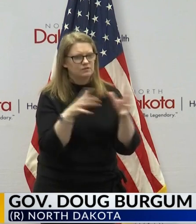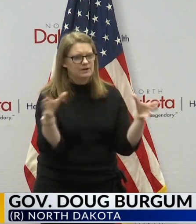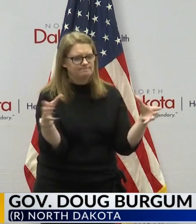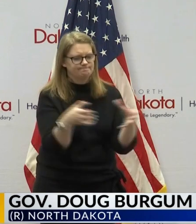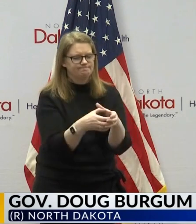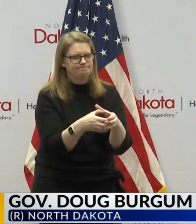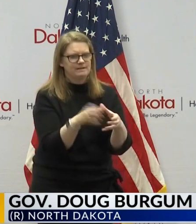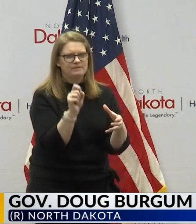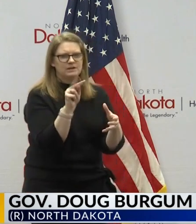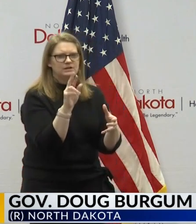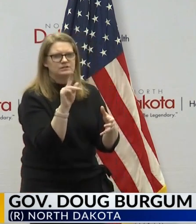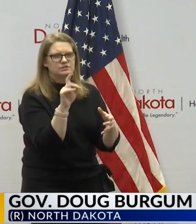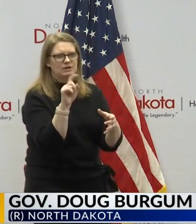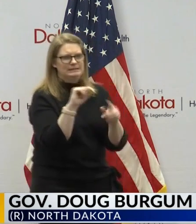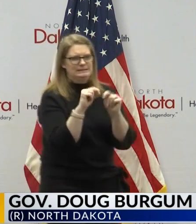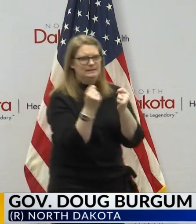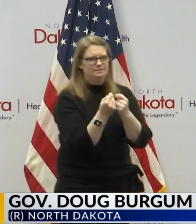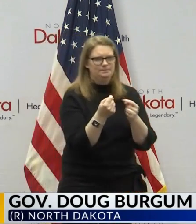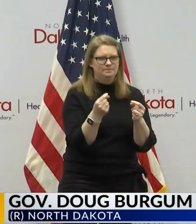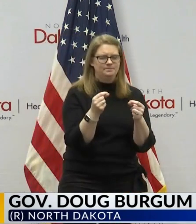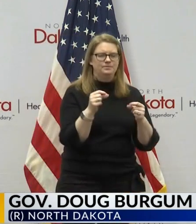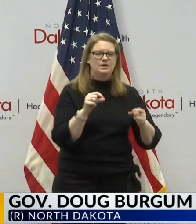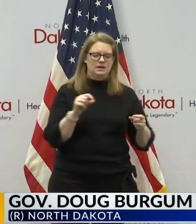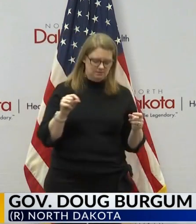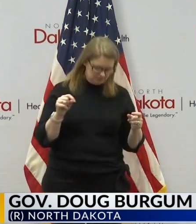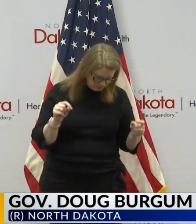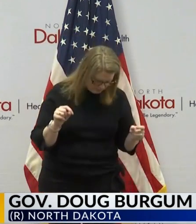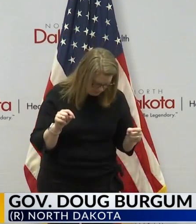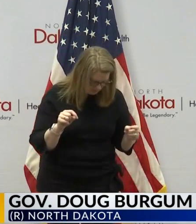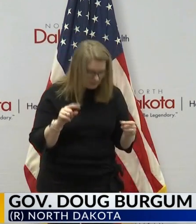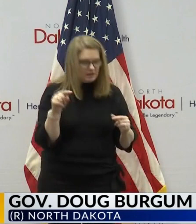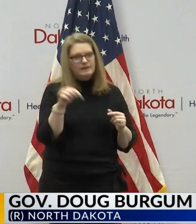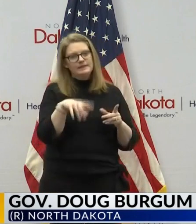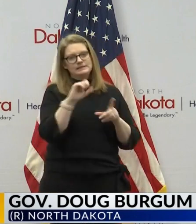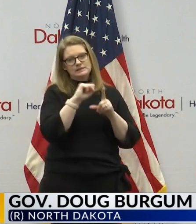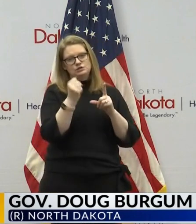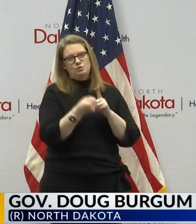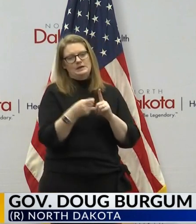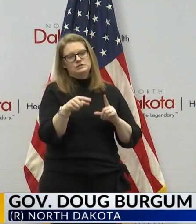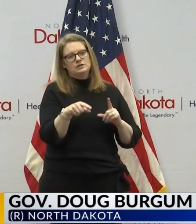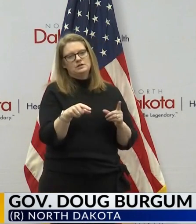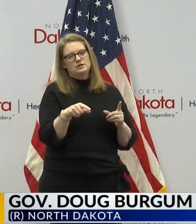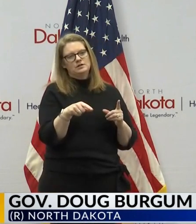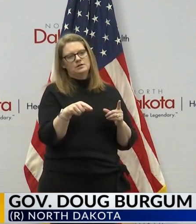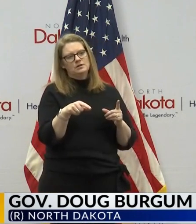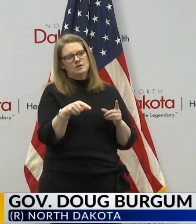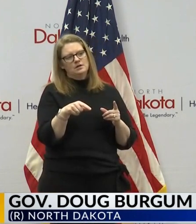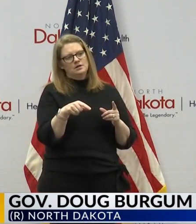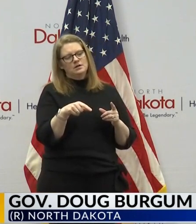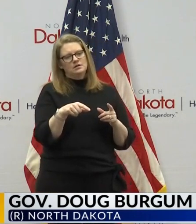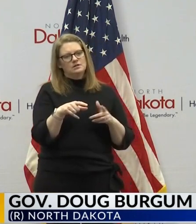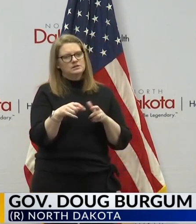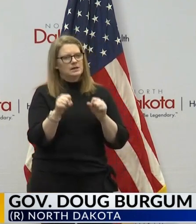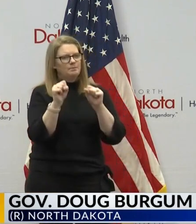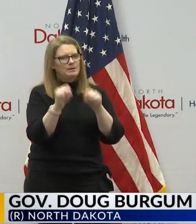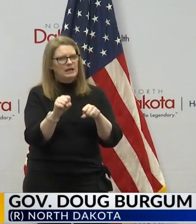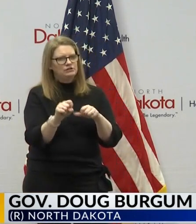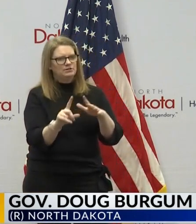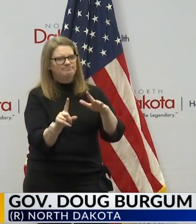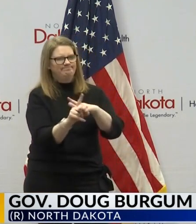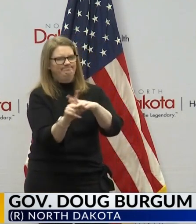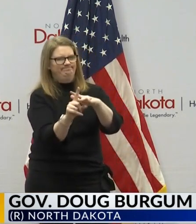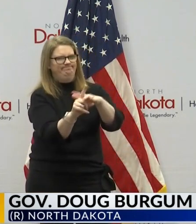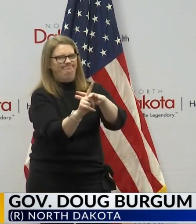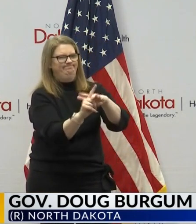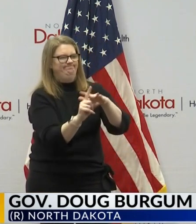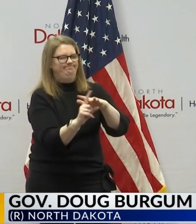team? Well, in this case, we were looking at where we had potential hotspot outbreaks. So we're